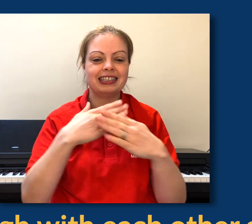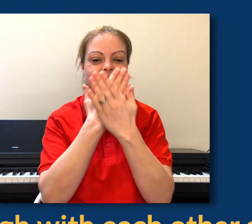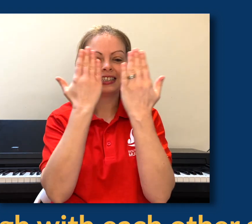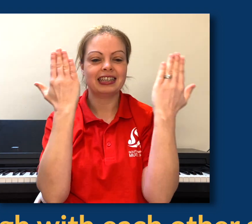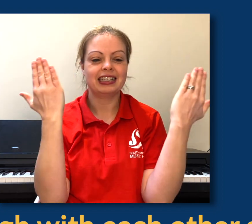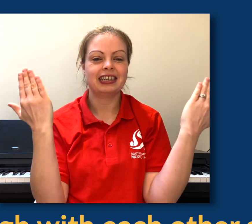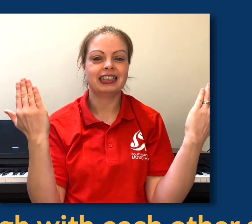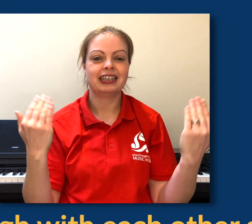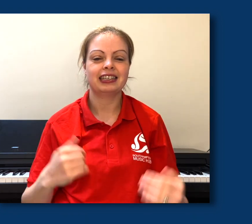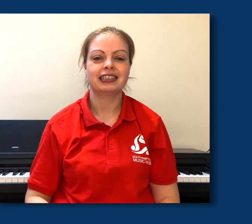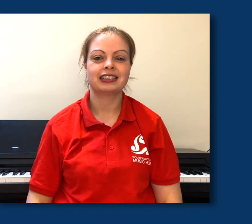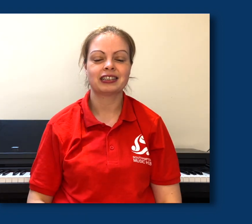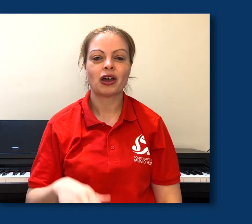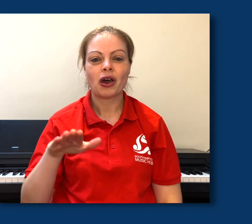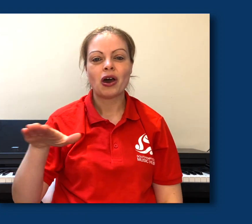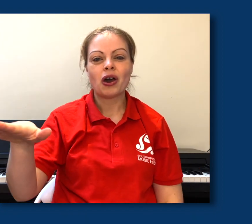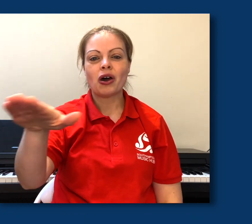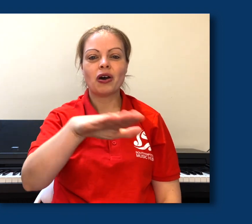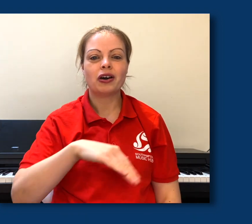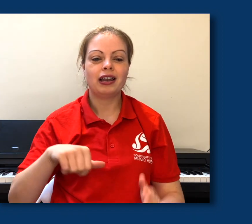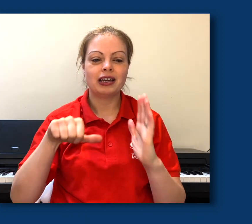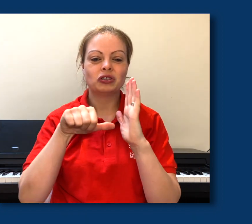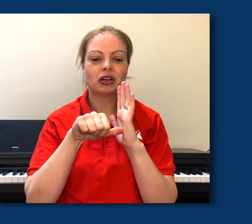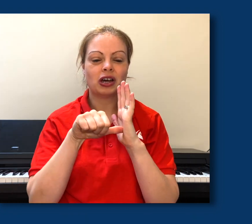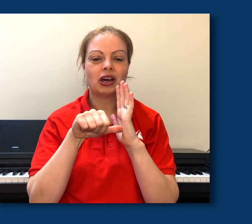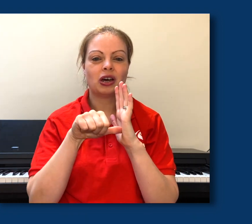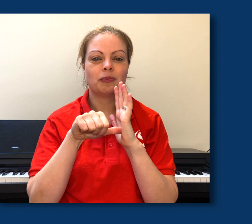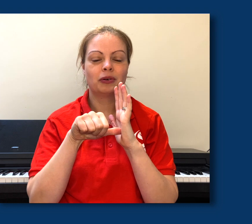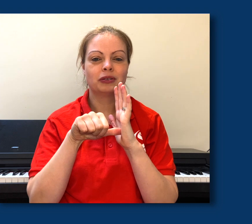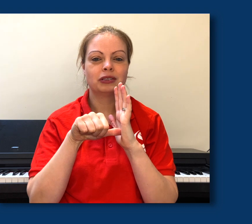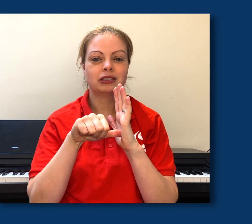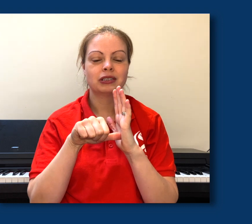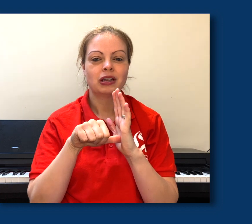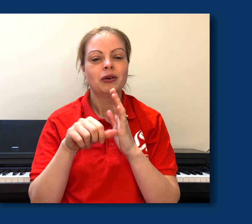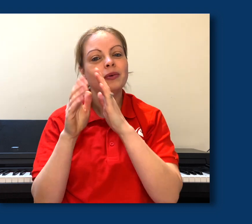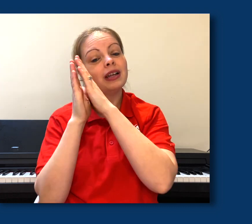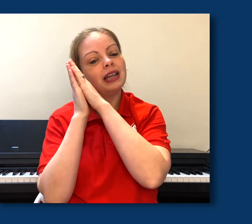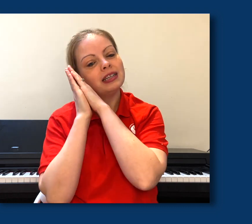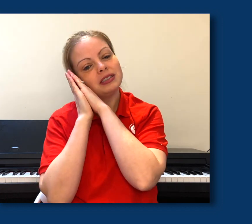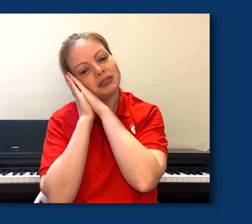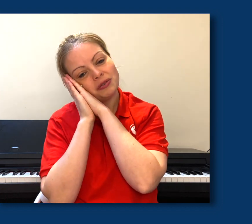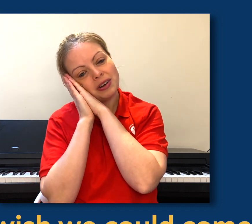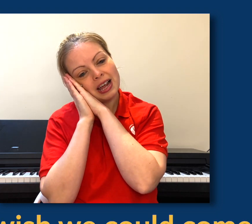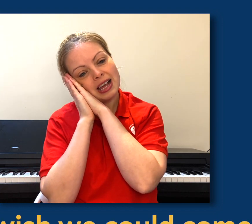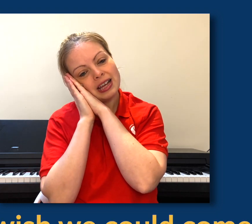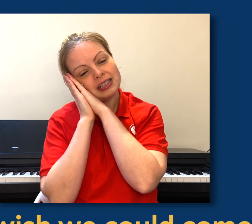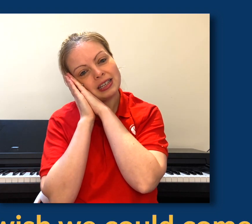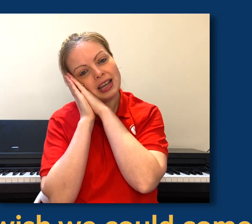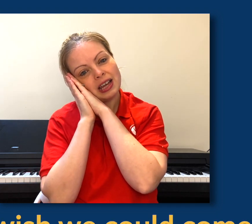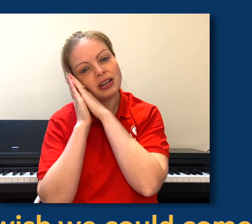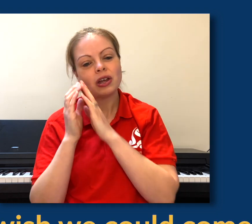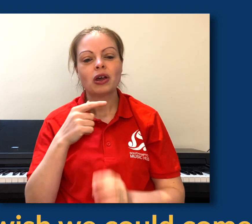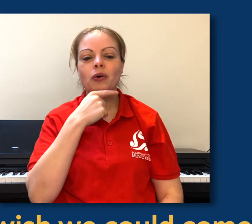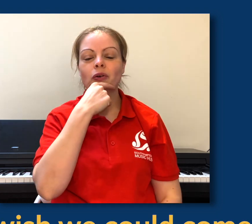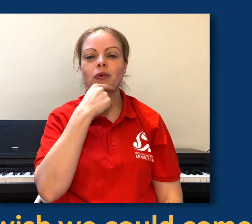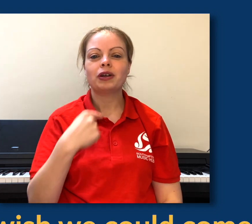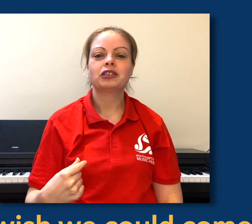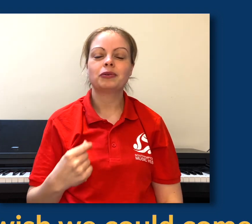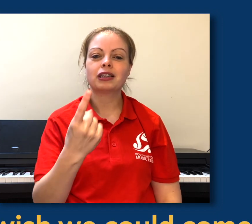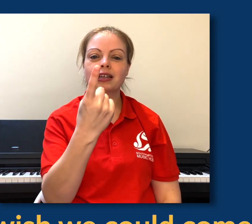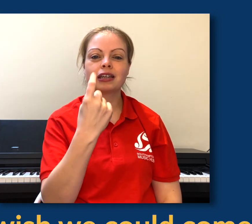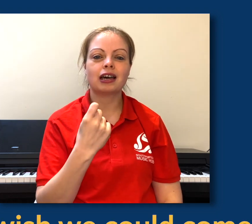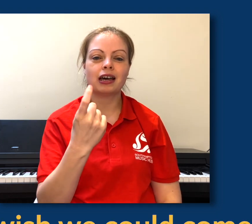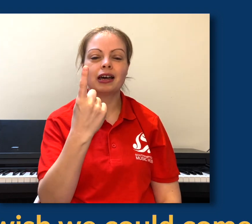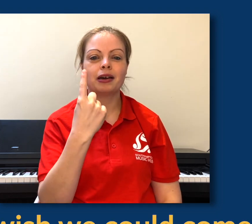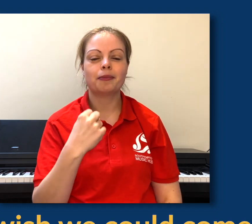days, these days. All our troubles we'll lay to rest, and we'll wish